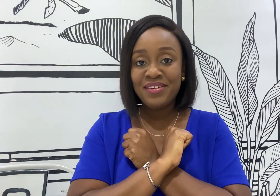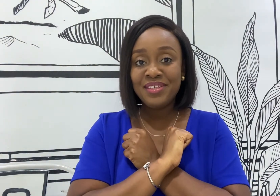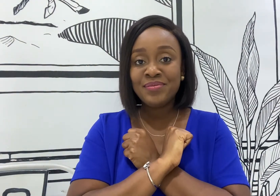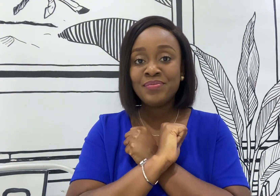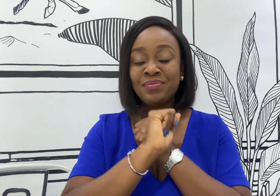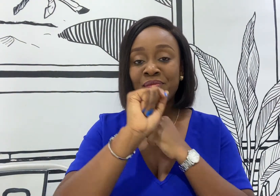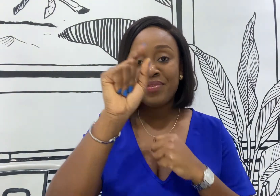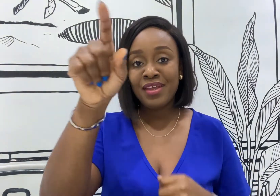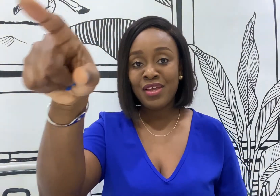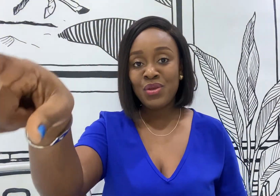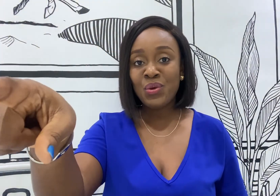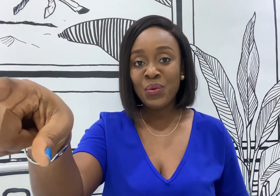Love you.